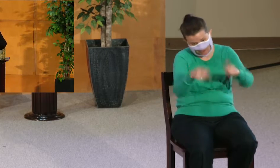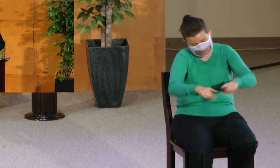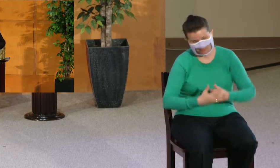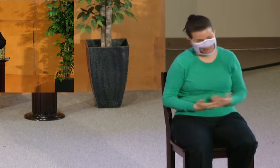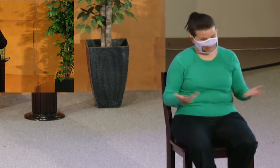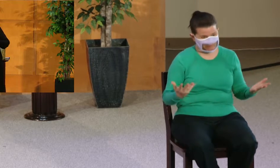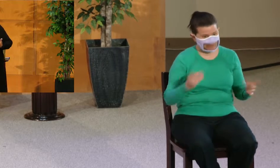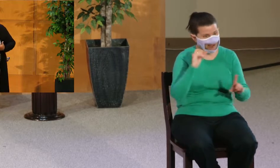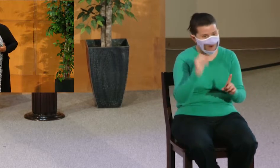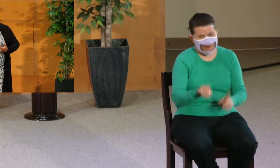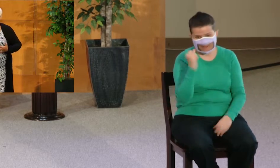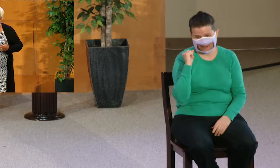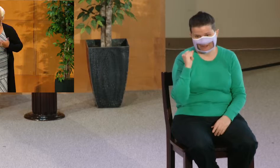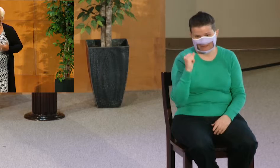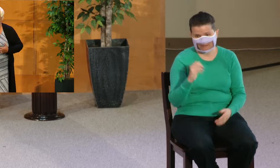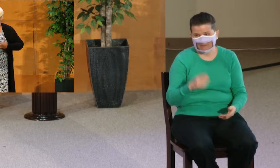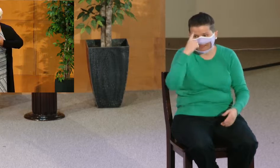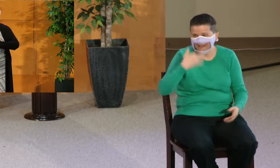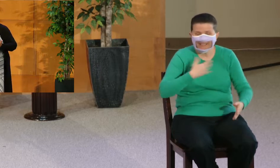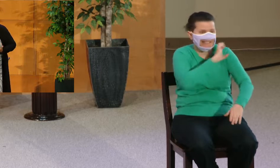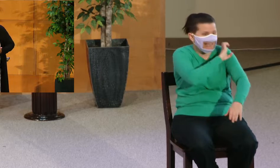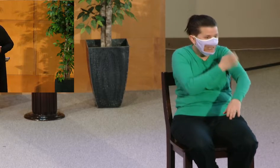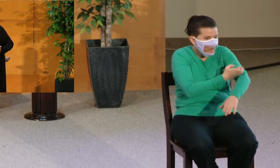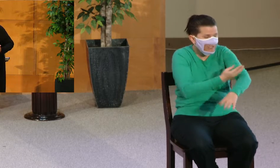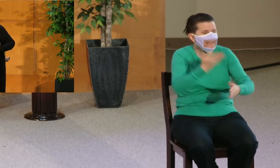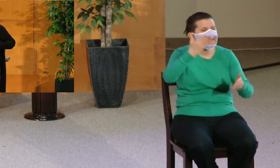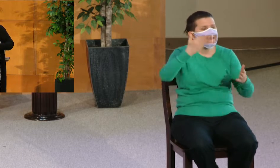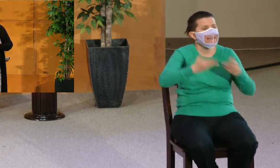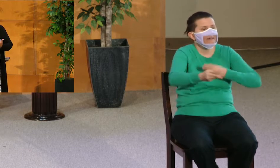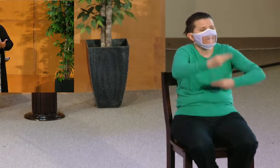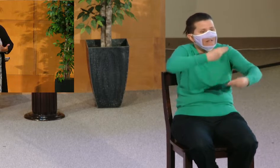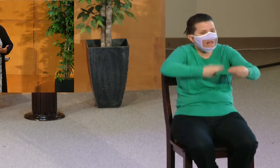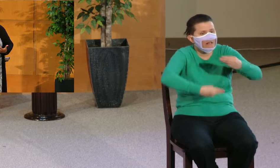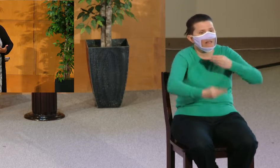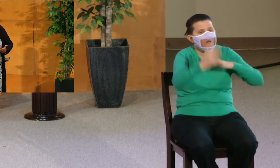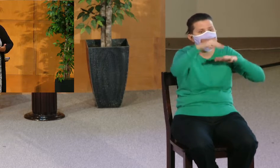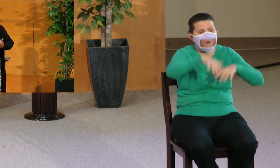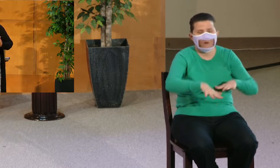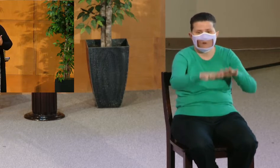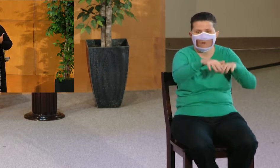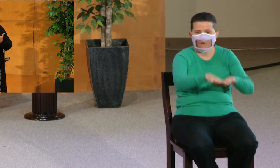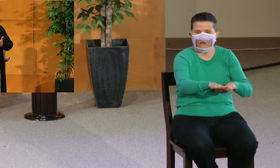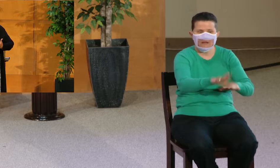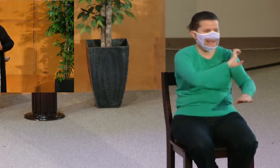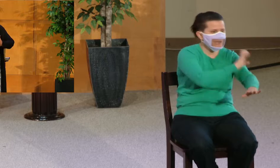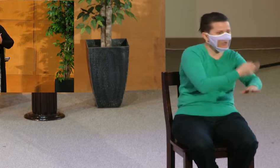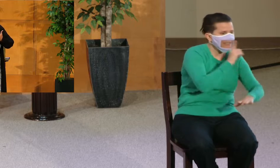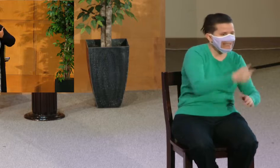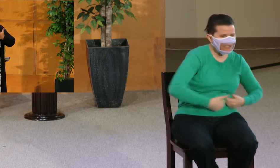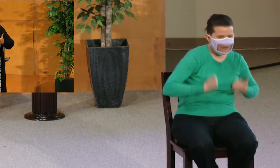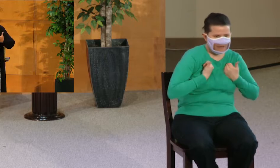It's automatic. It's how energy works. Energy is a flow. Energy is life. Energy flows